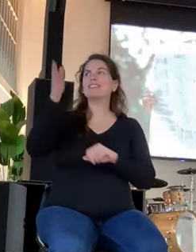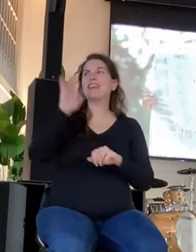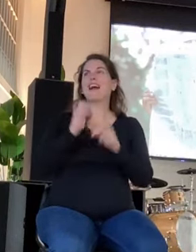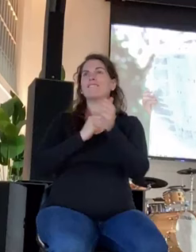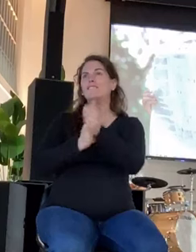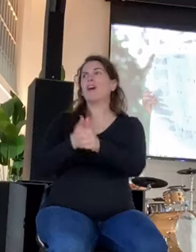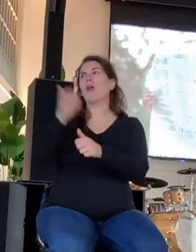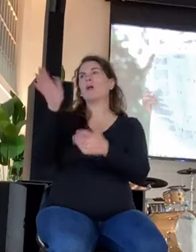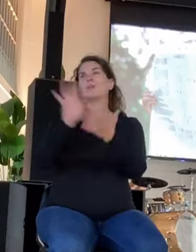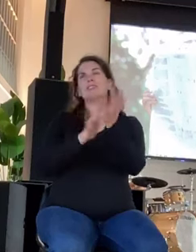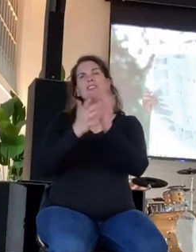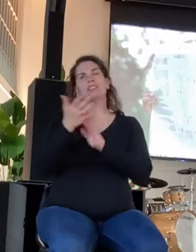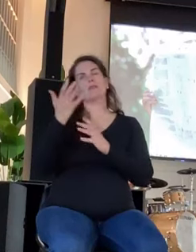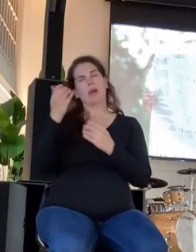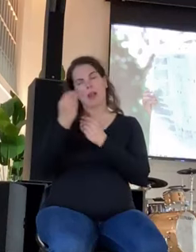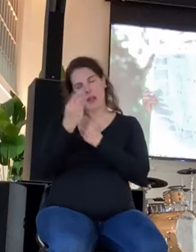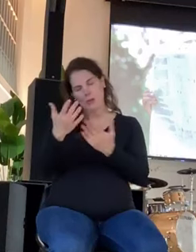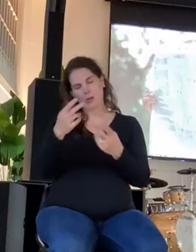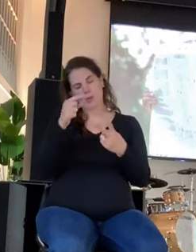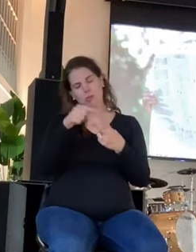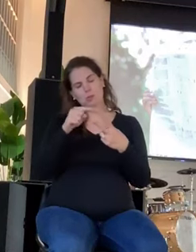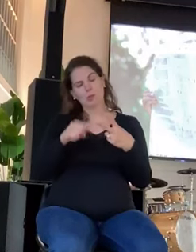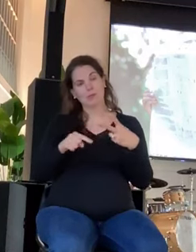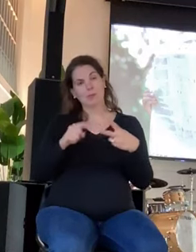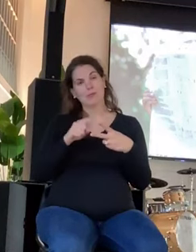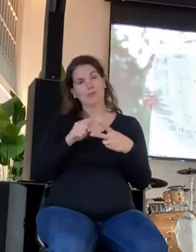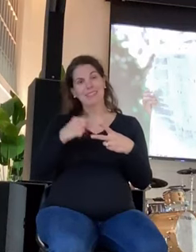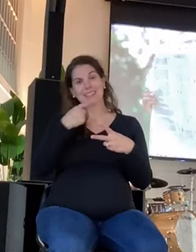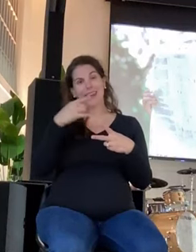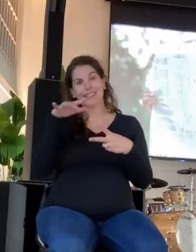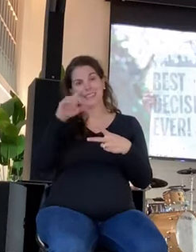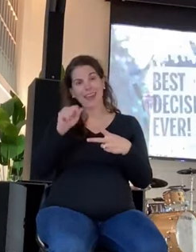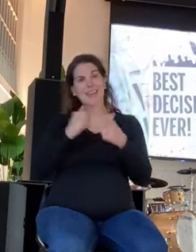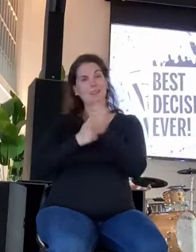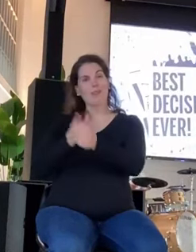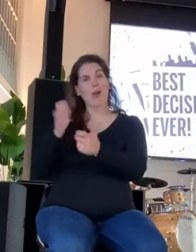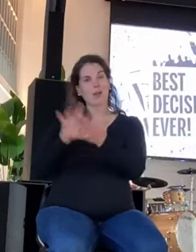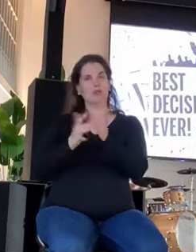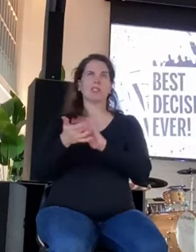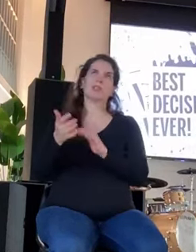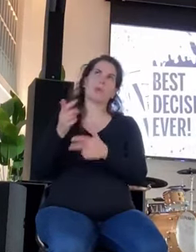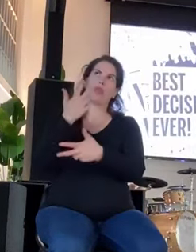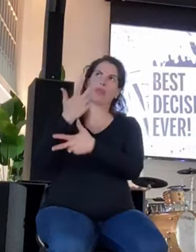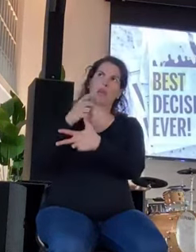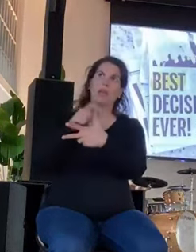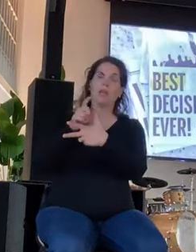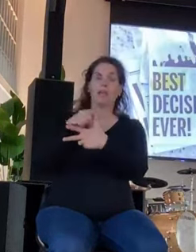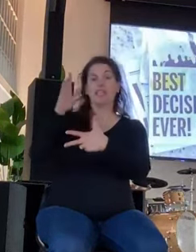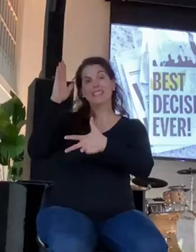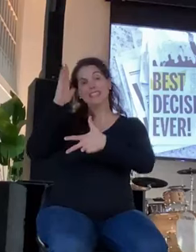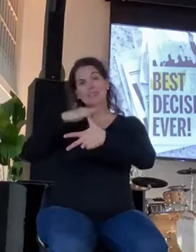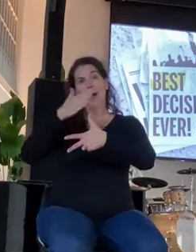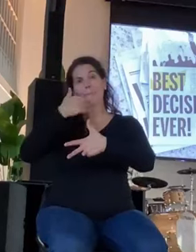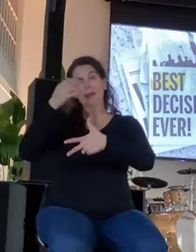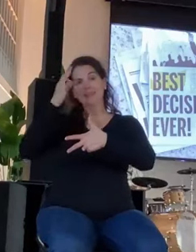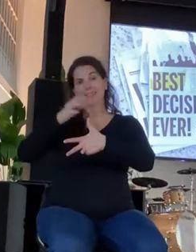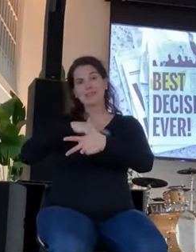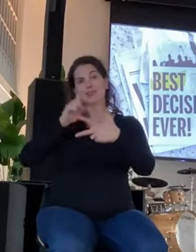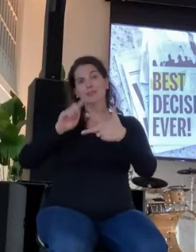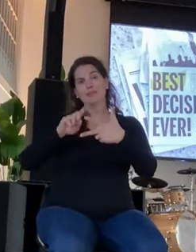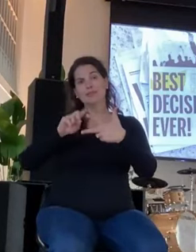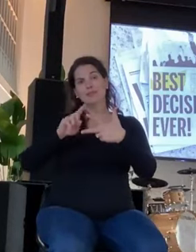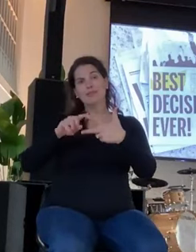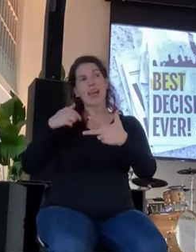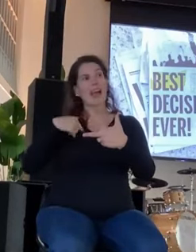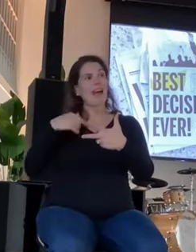start following Jesus. And I want to let you know two things. If you said yes this morning, actually three things. Best decision you've ever made. Second,